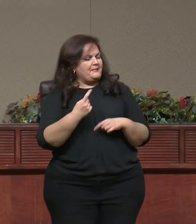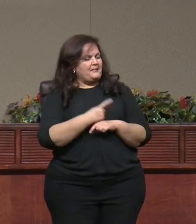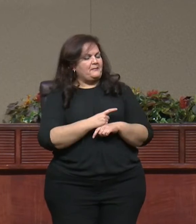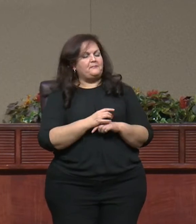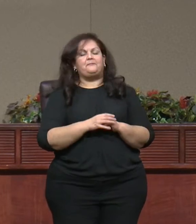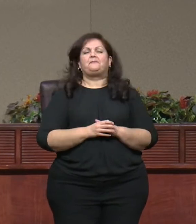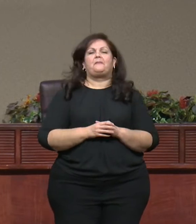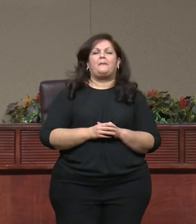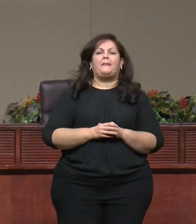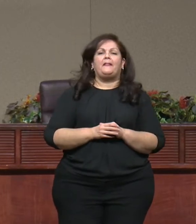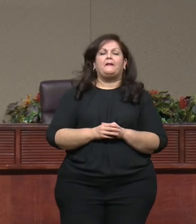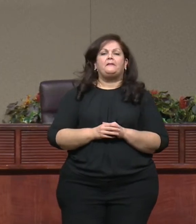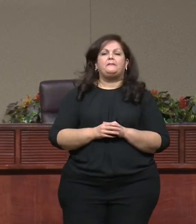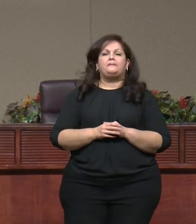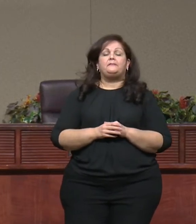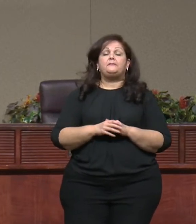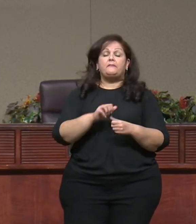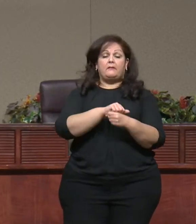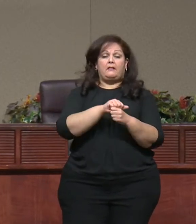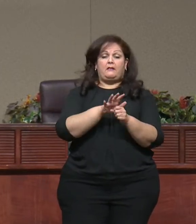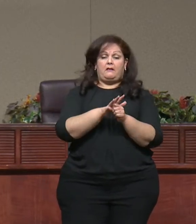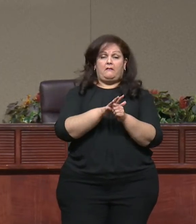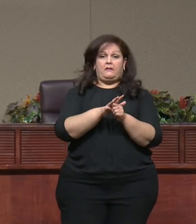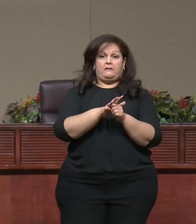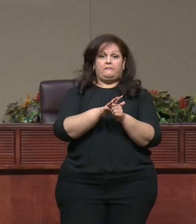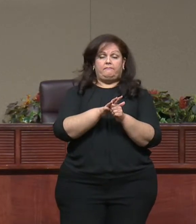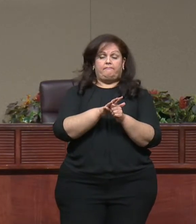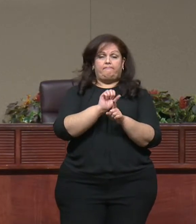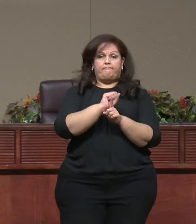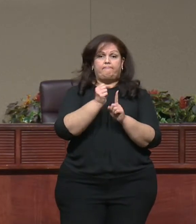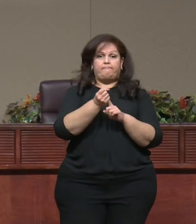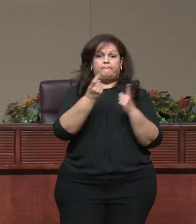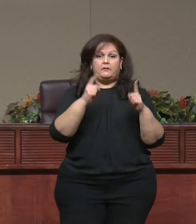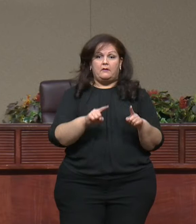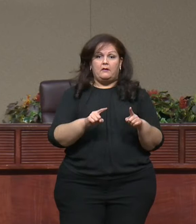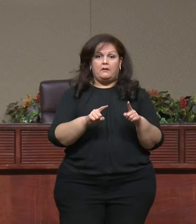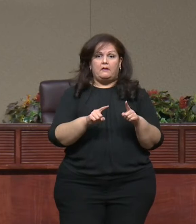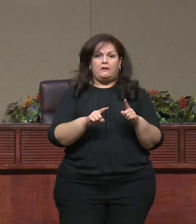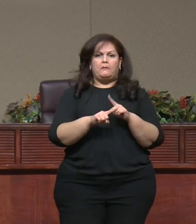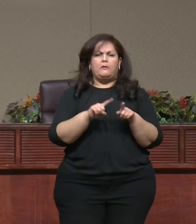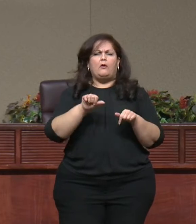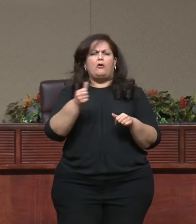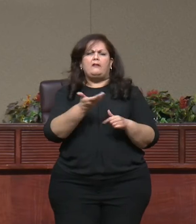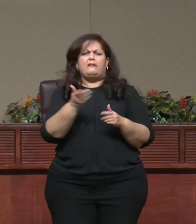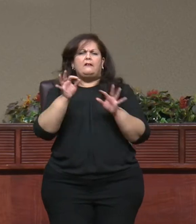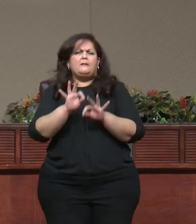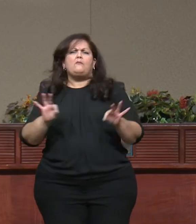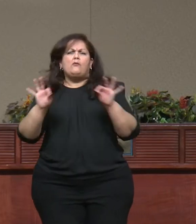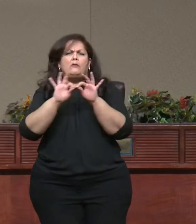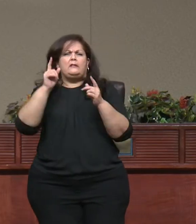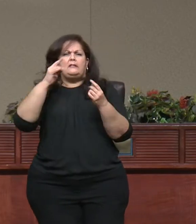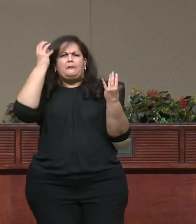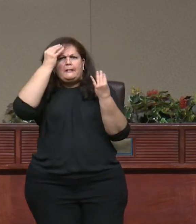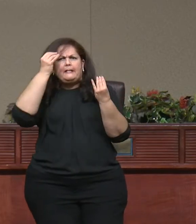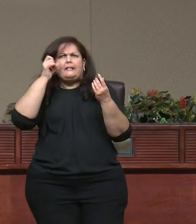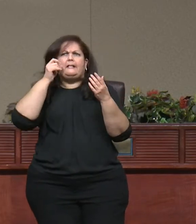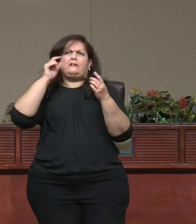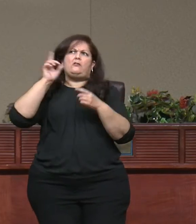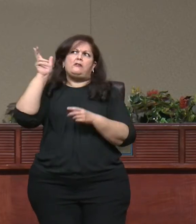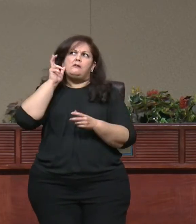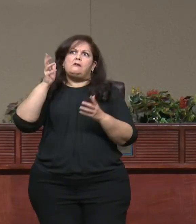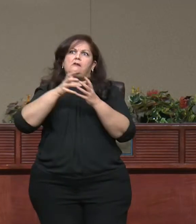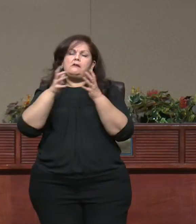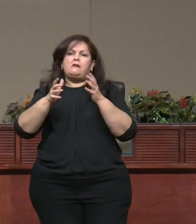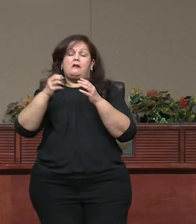other than the COVID-19 pandemic, what's on everybody's mind? What are they talking about these days?